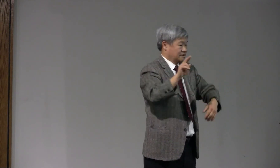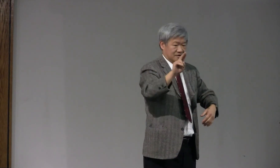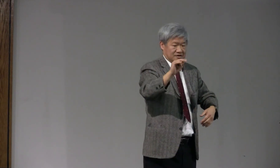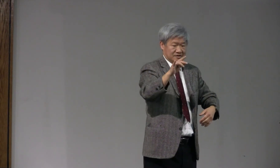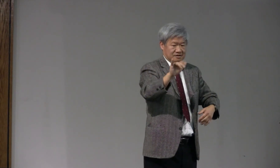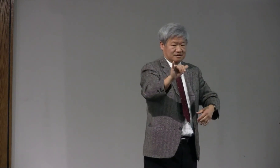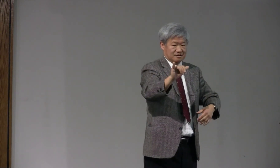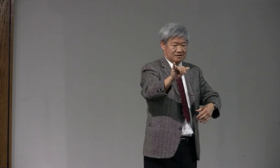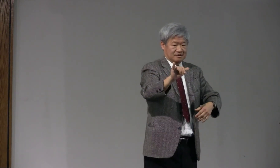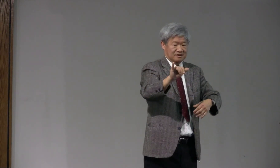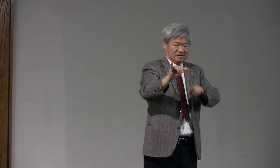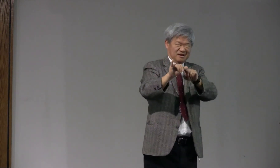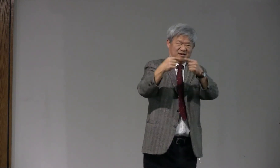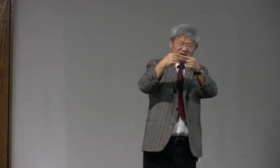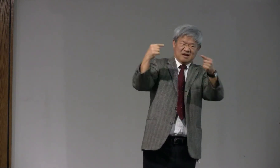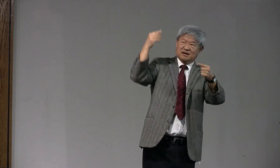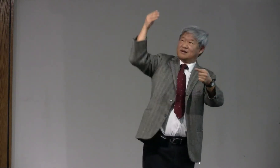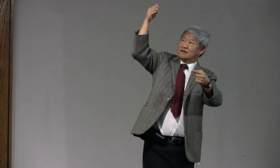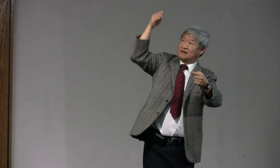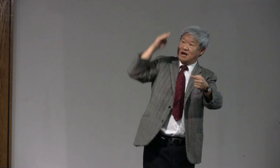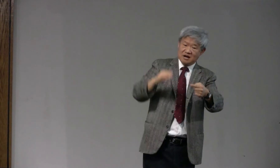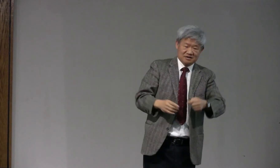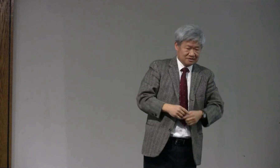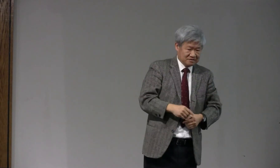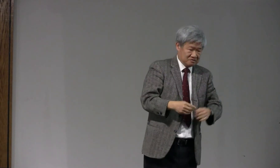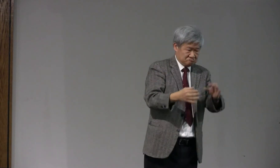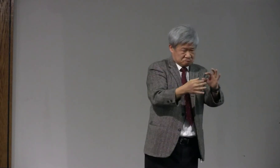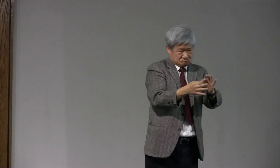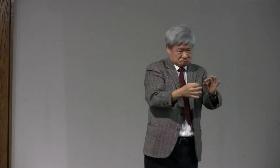Blessed is the man that walketh not in the counsel of the ungodly.